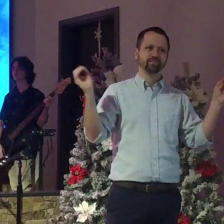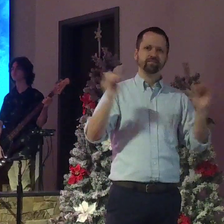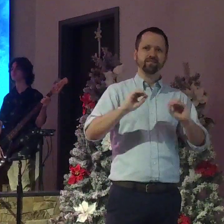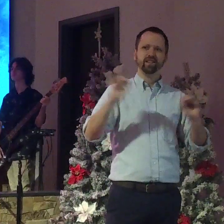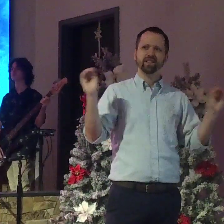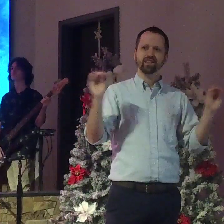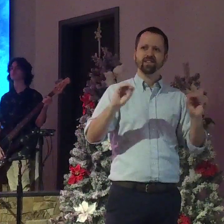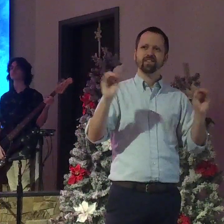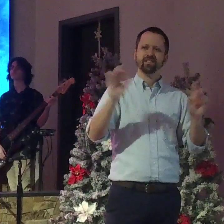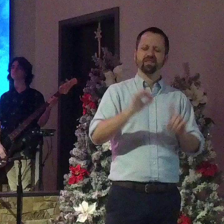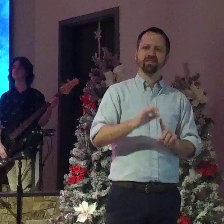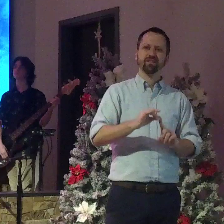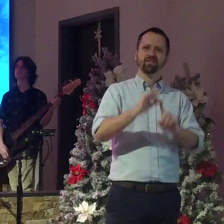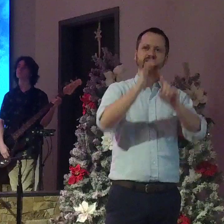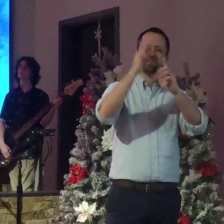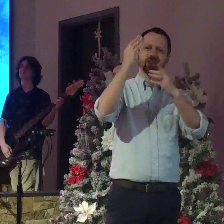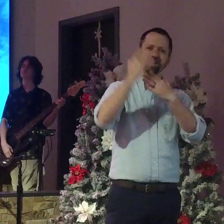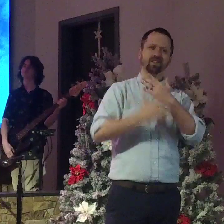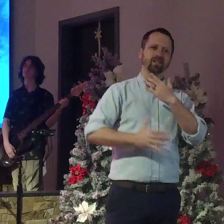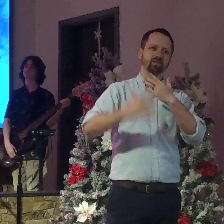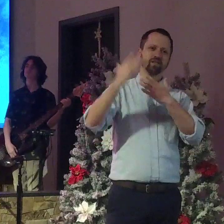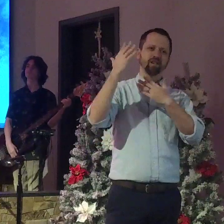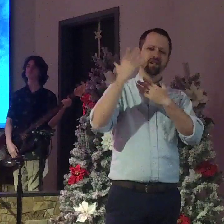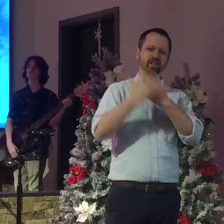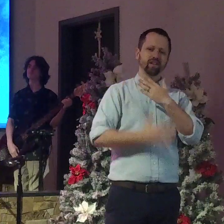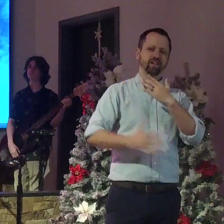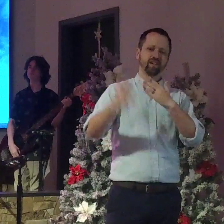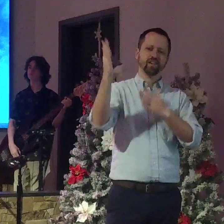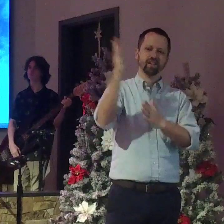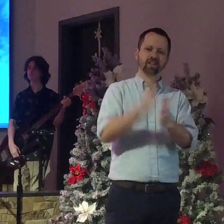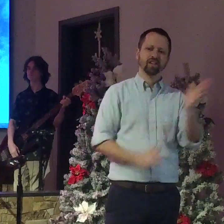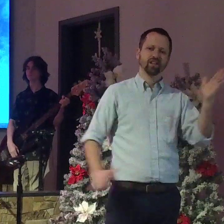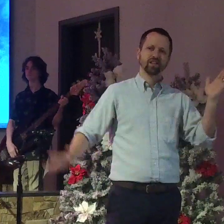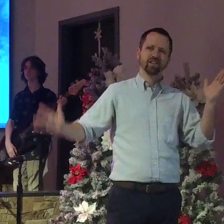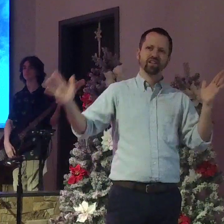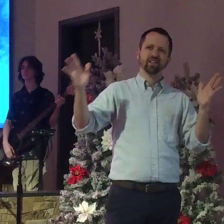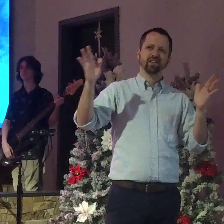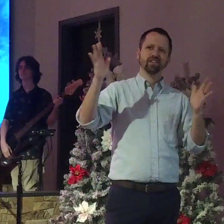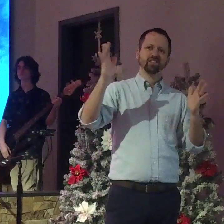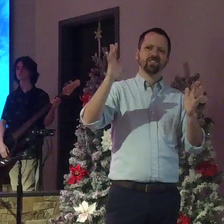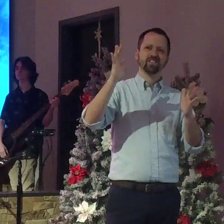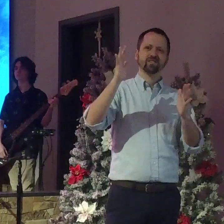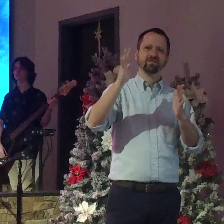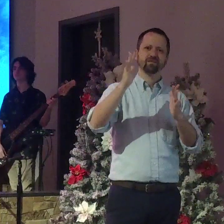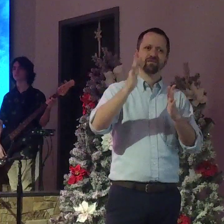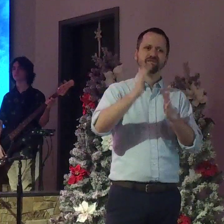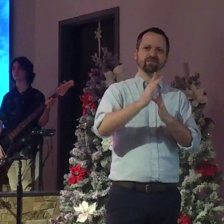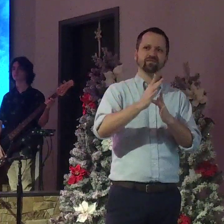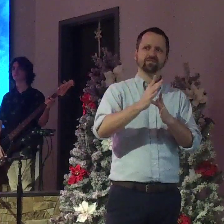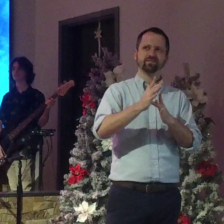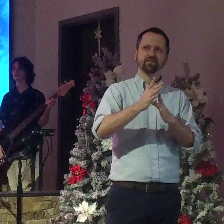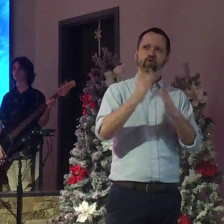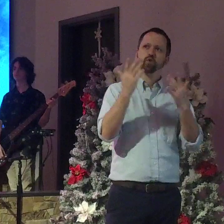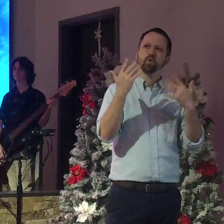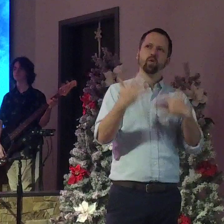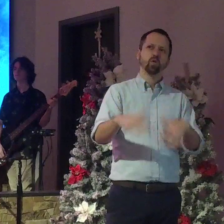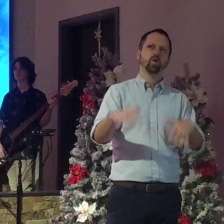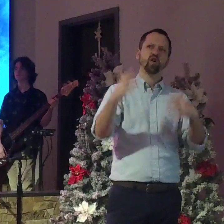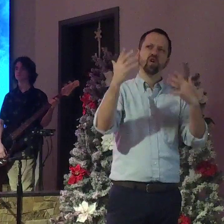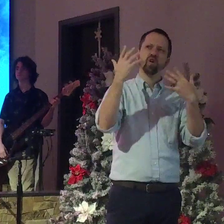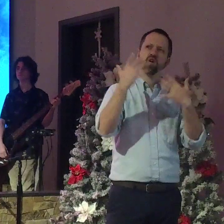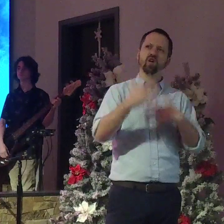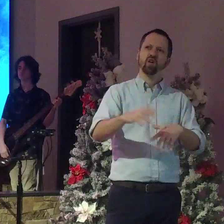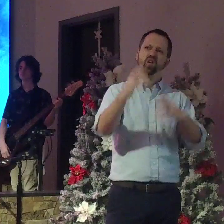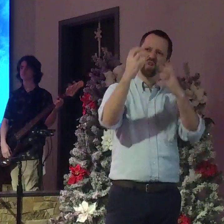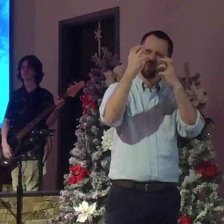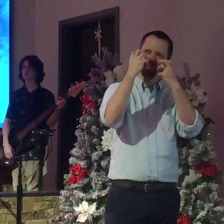contact you and again congratulate you on your decision today. Amen. God bless you all. Thank you for being here today.